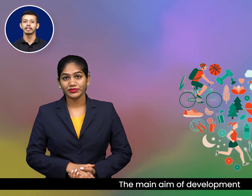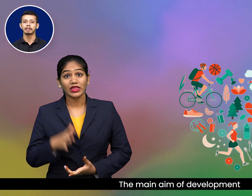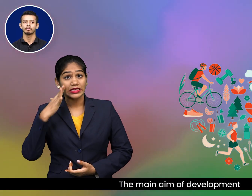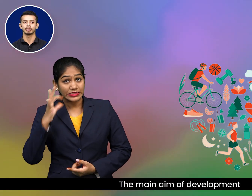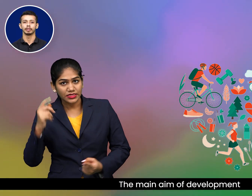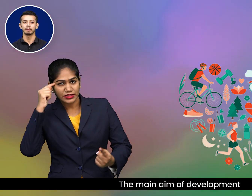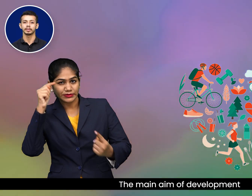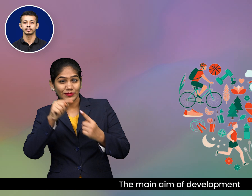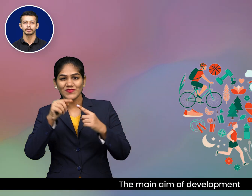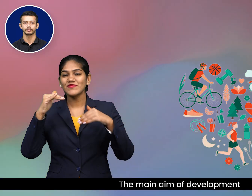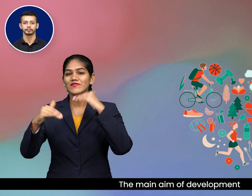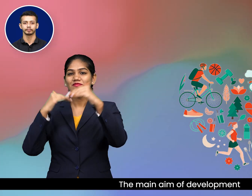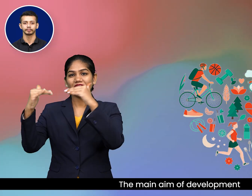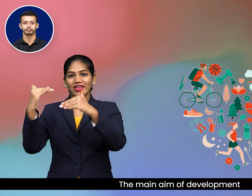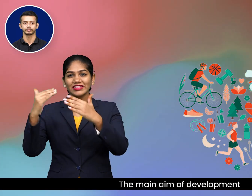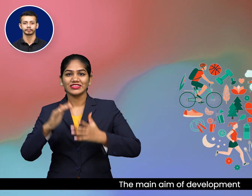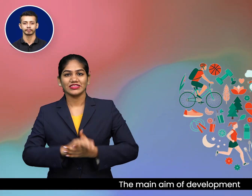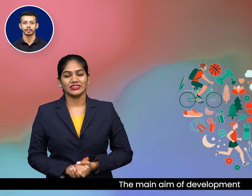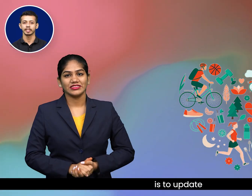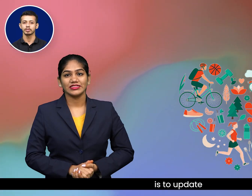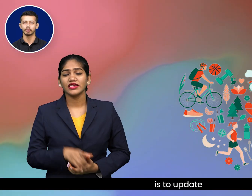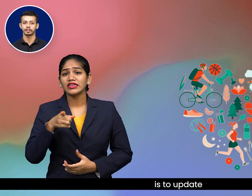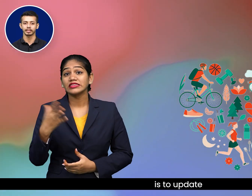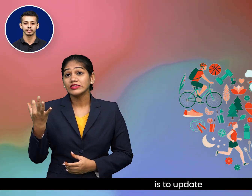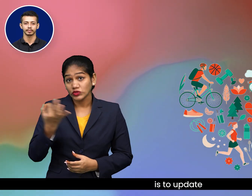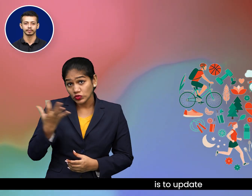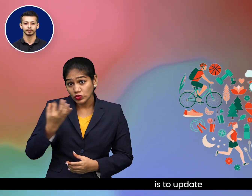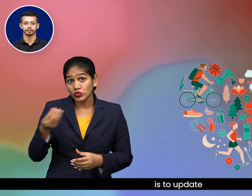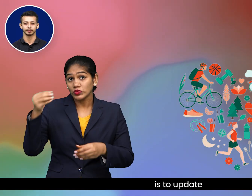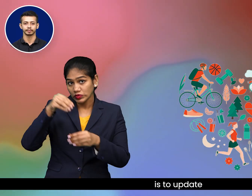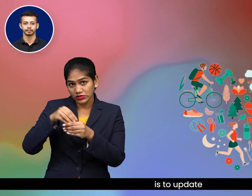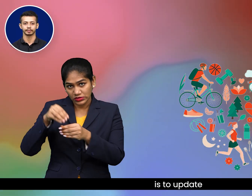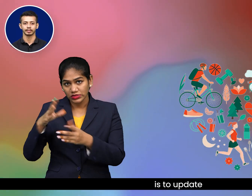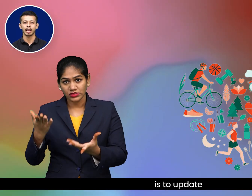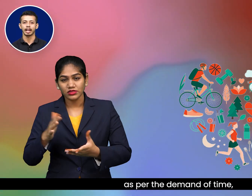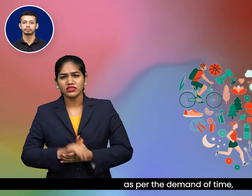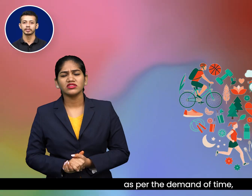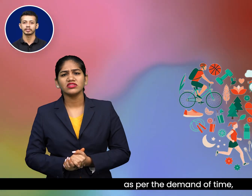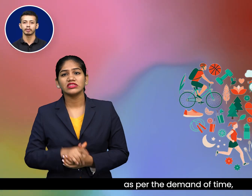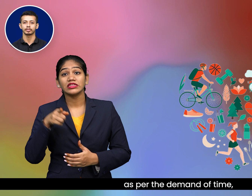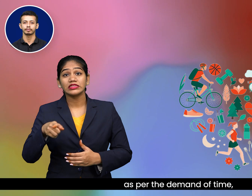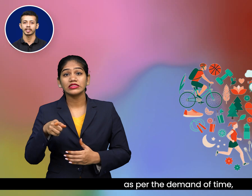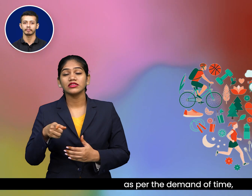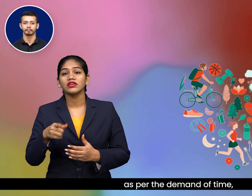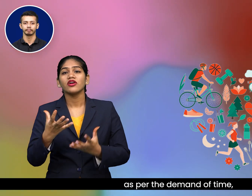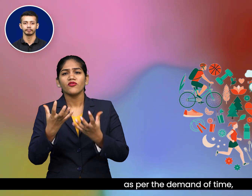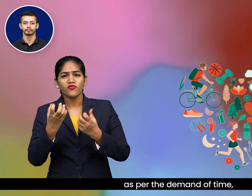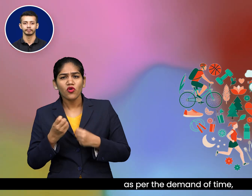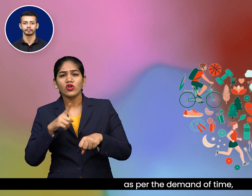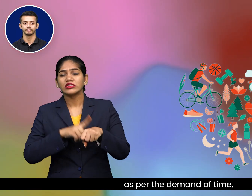The main aim of development is to update as per the demand of